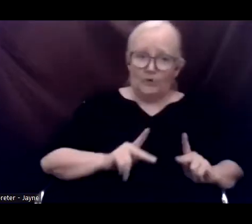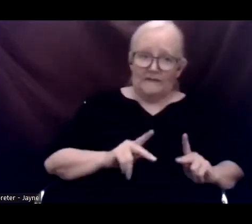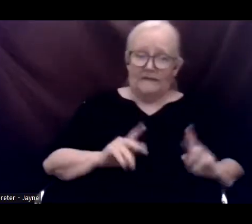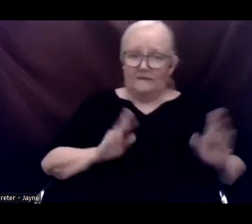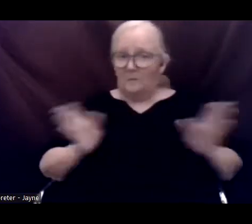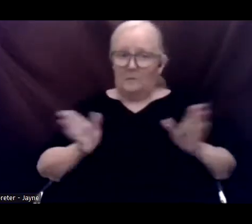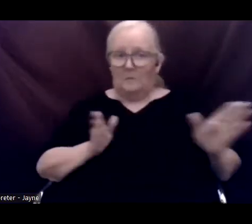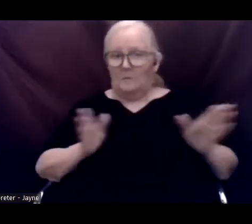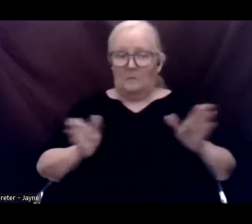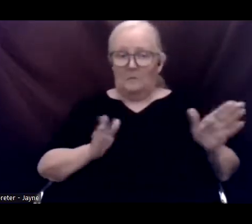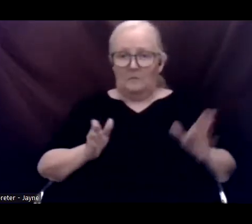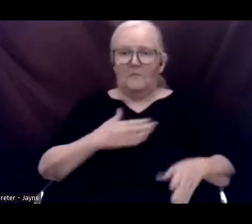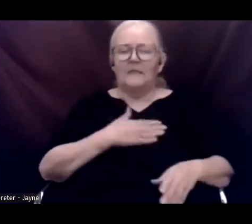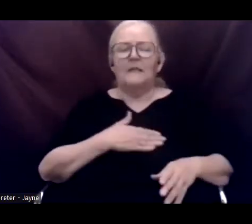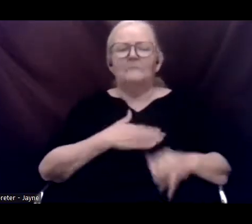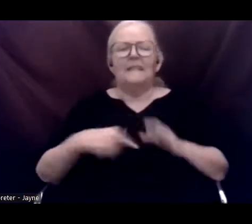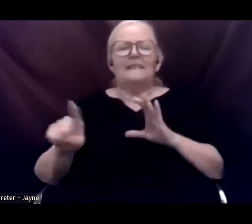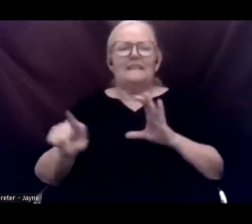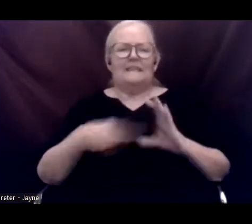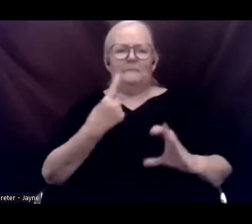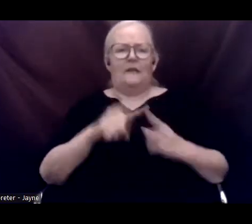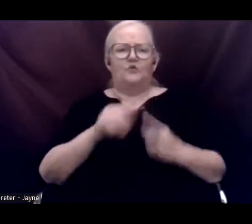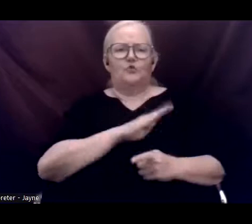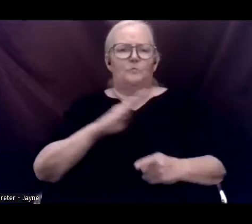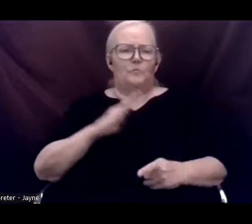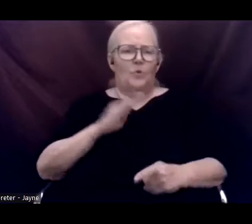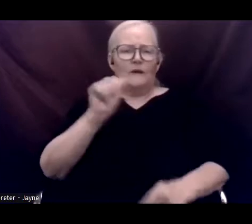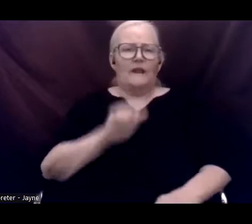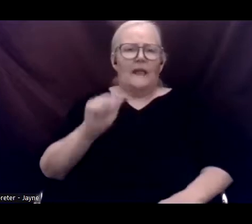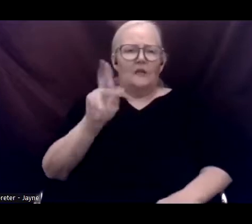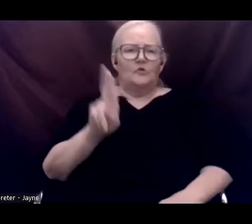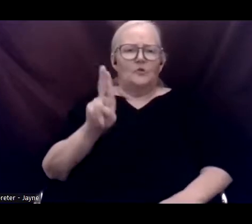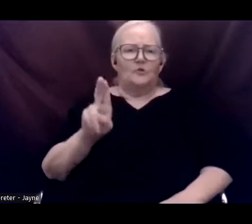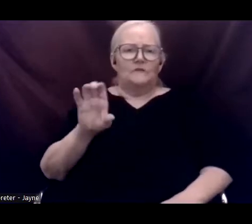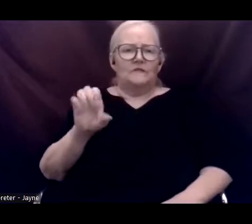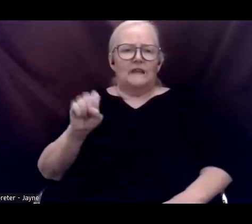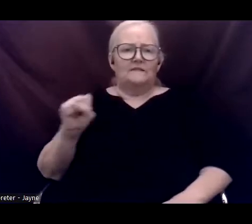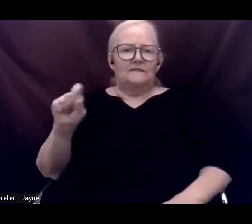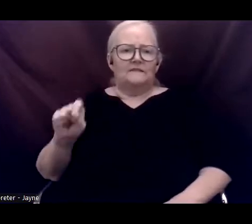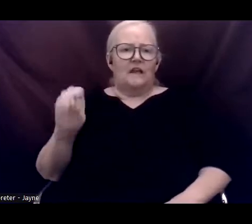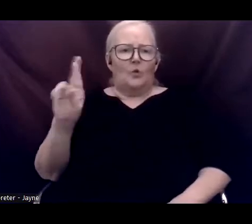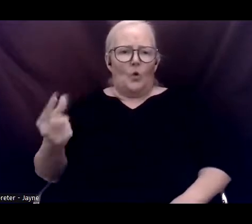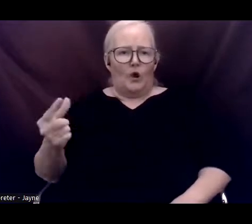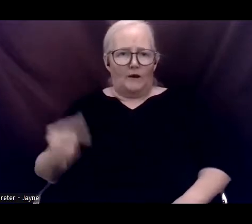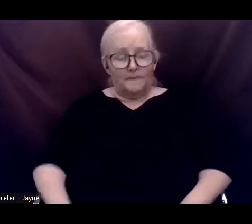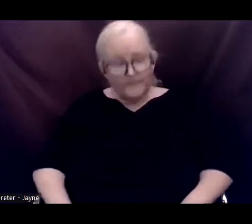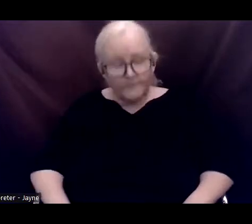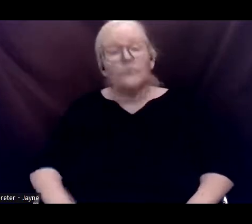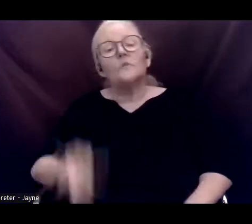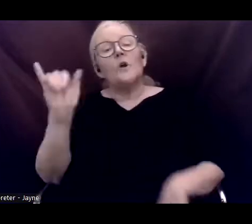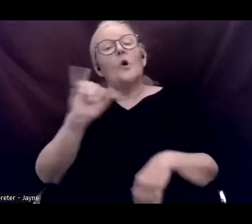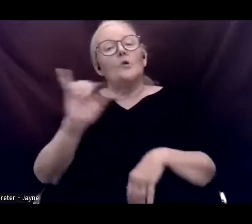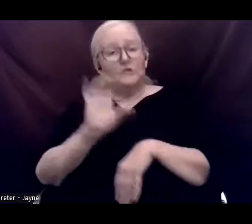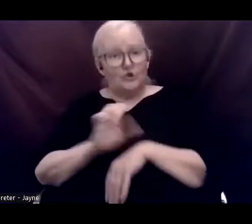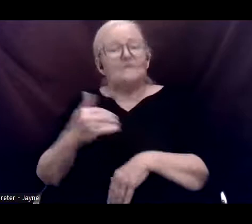would you please send an email to the board at uucss.org. Also, the church has some